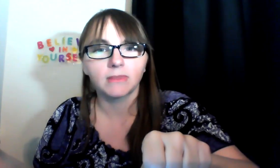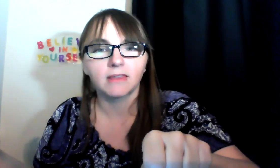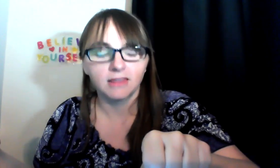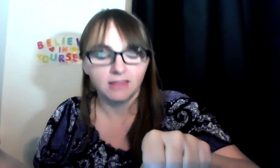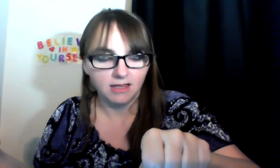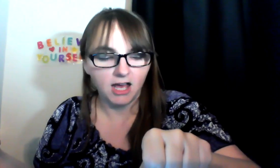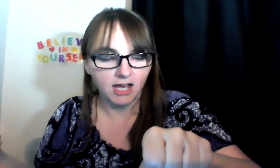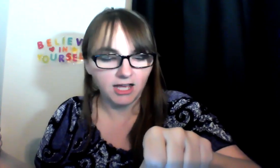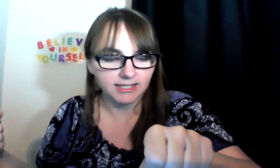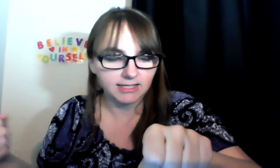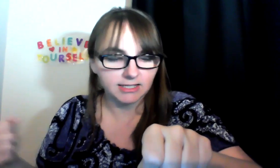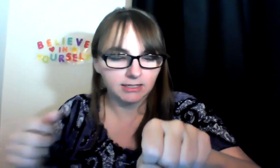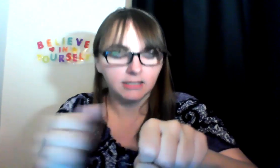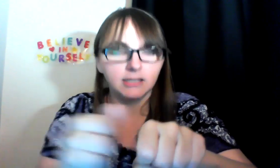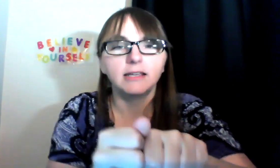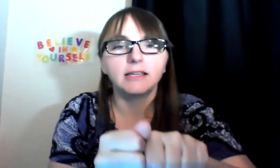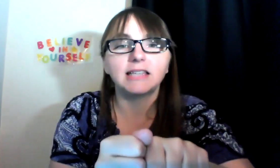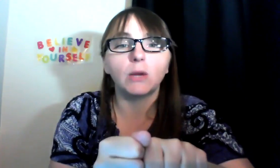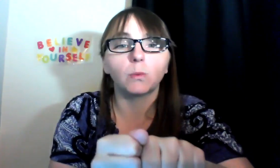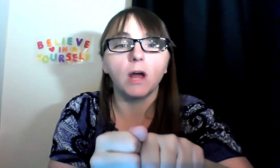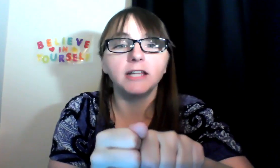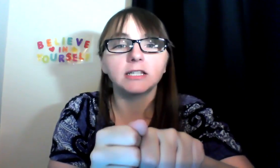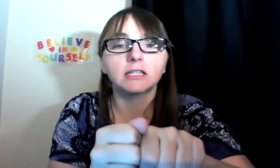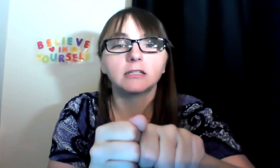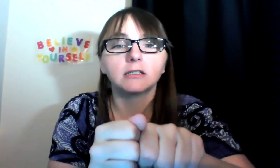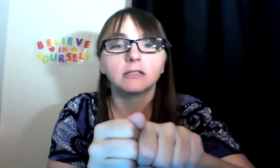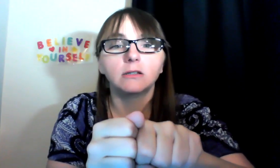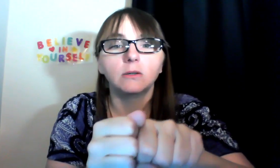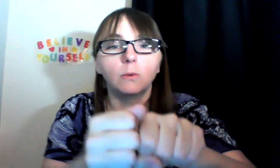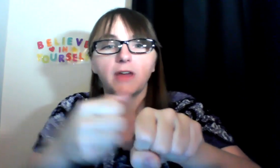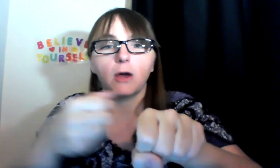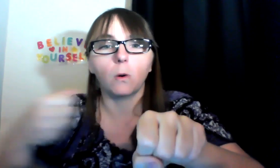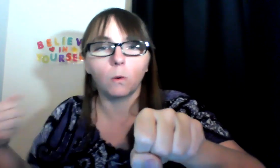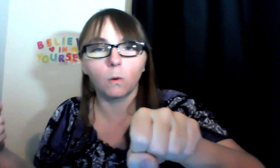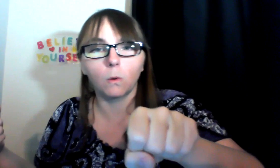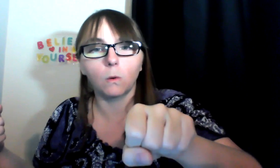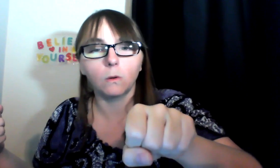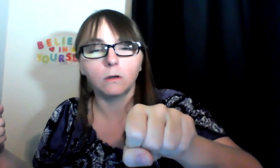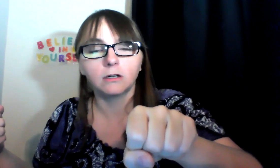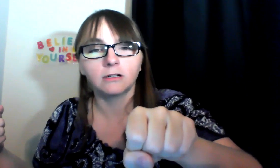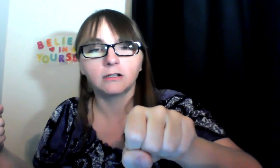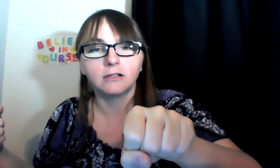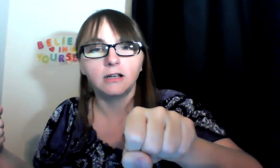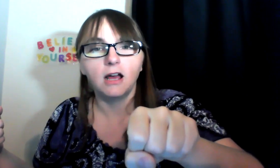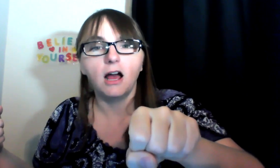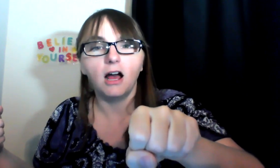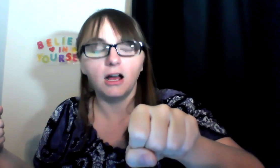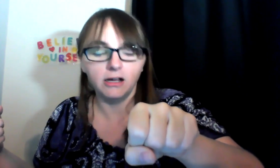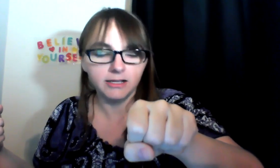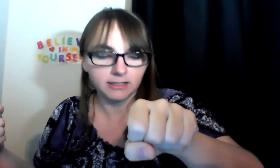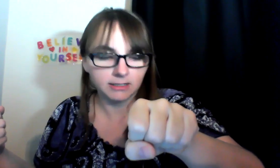Must. Say runt. Without l. Unnt.